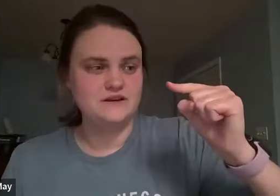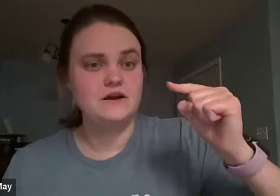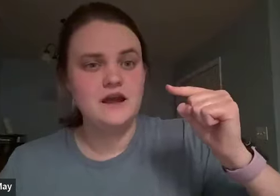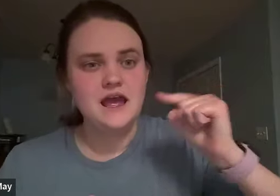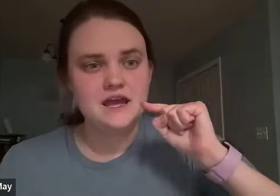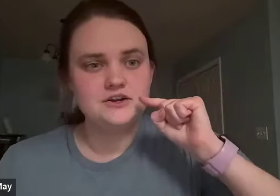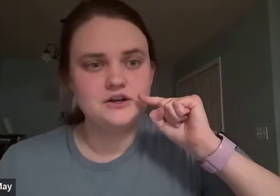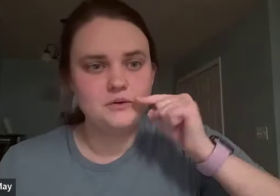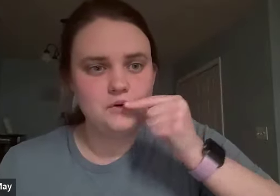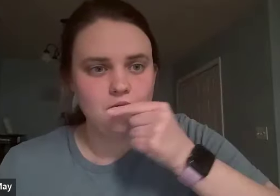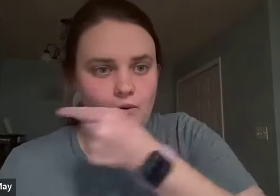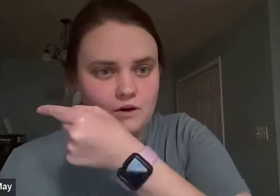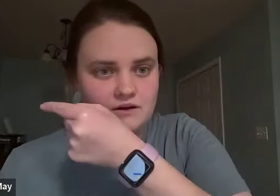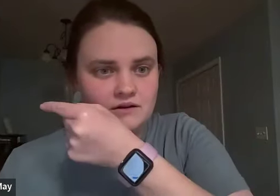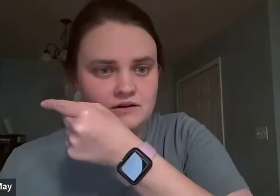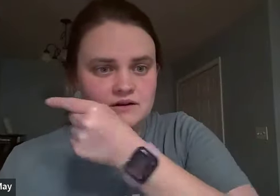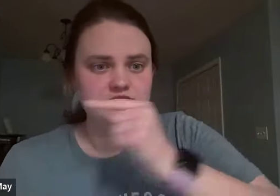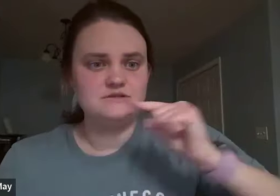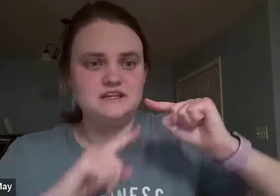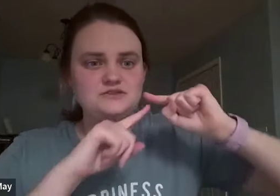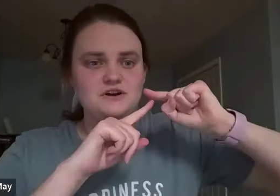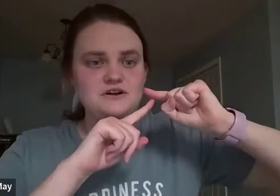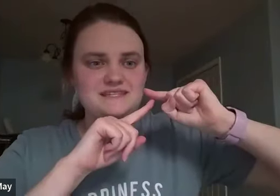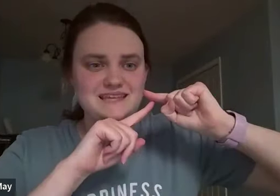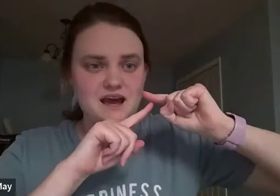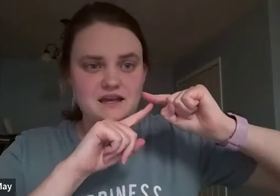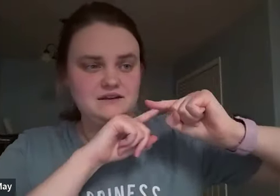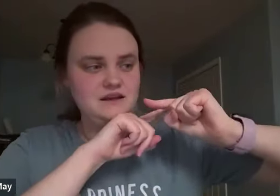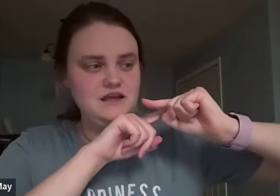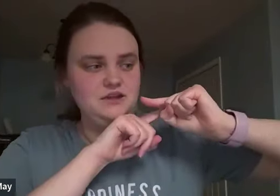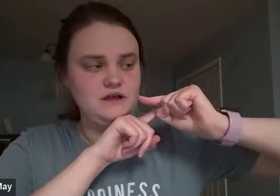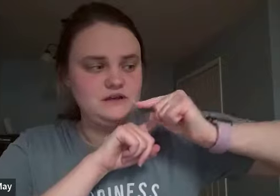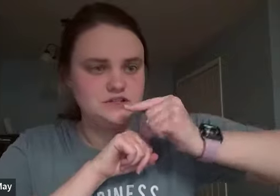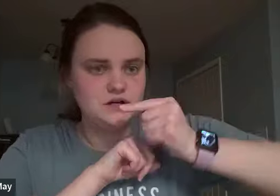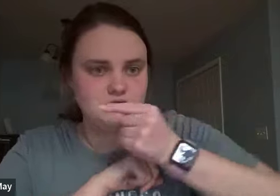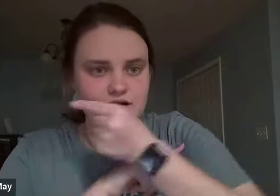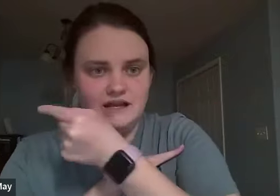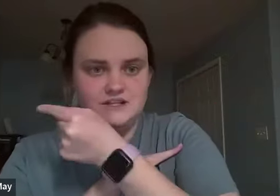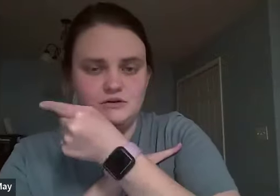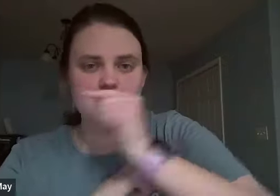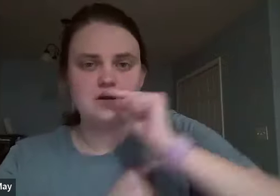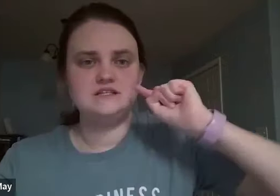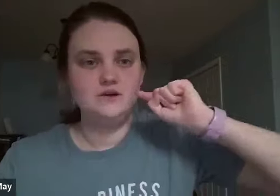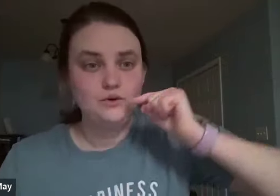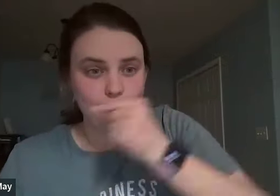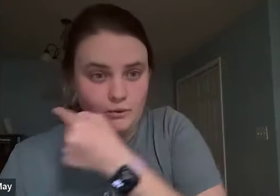finger and you're going to go corn. So it's like you start on the side and you like turn it as you go across.